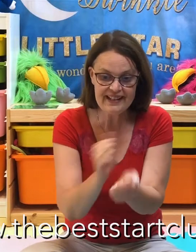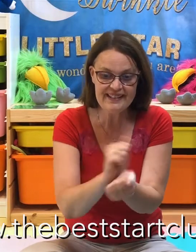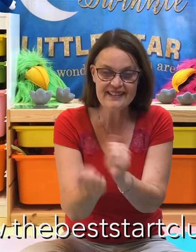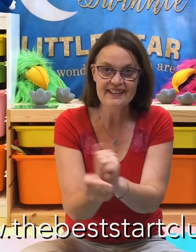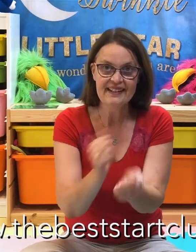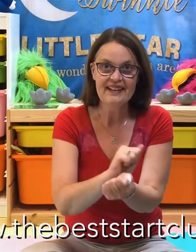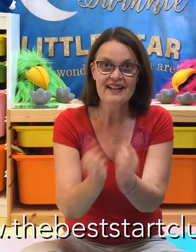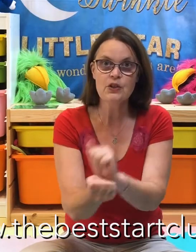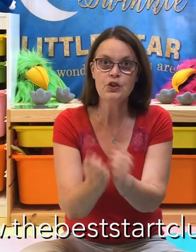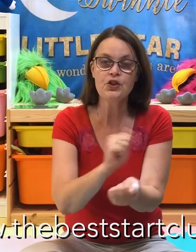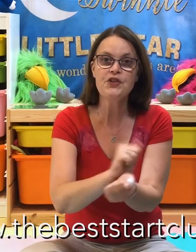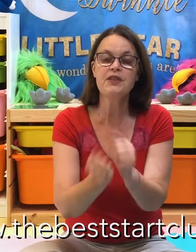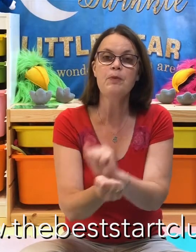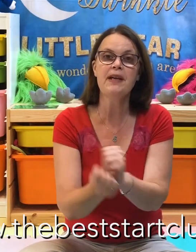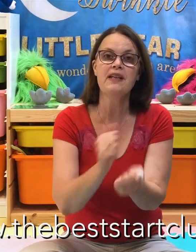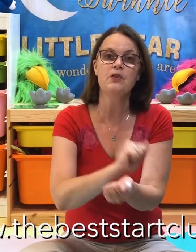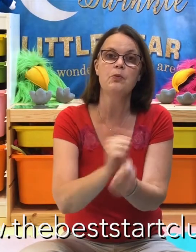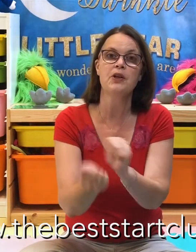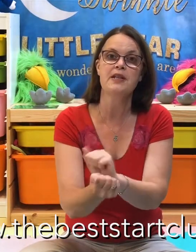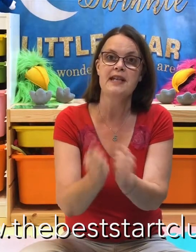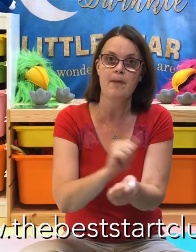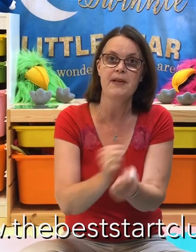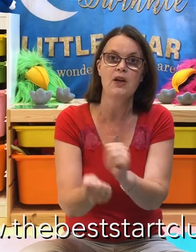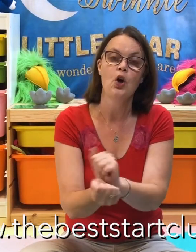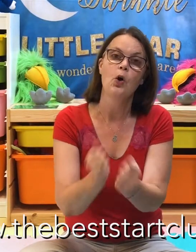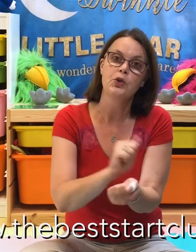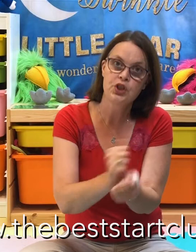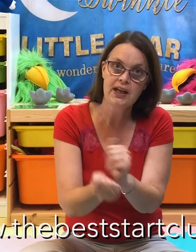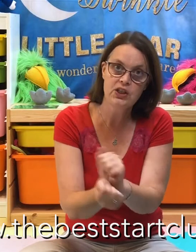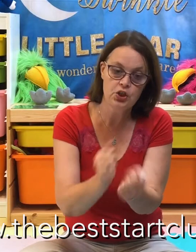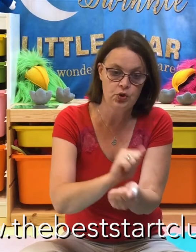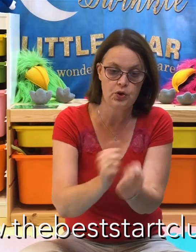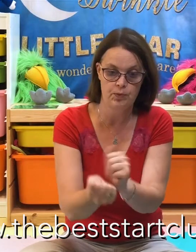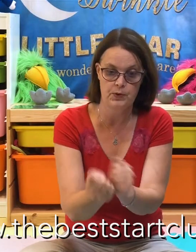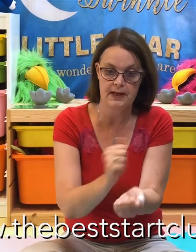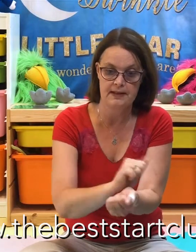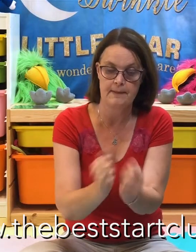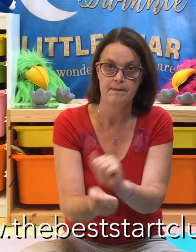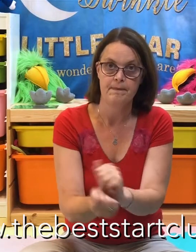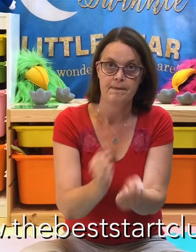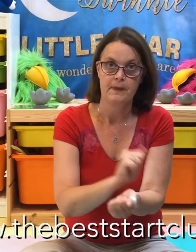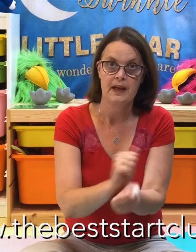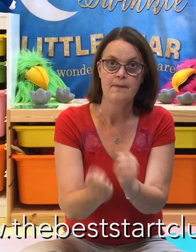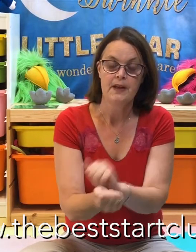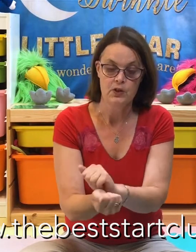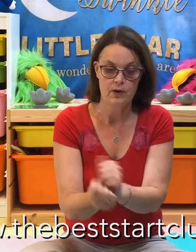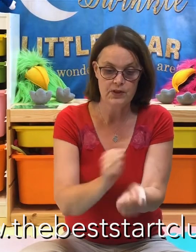change? Yeah, so just repeat the word nappy or change during the process. Yeah, so every time